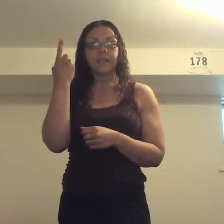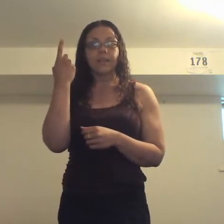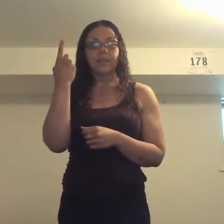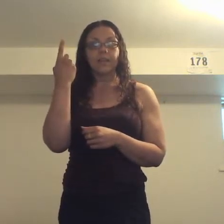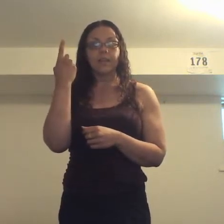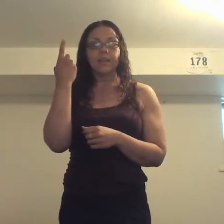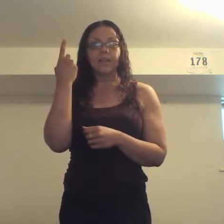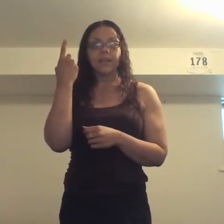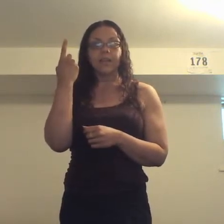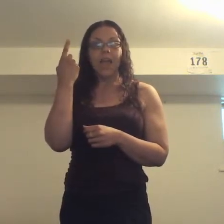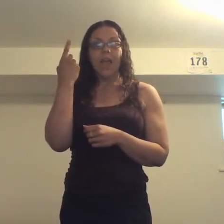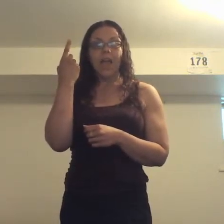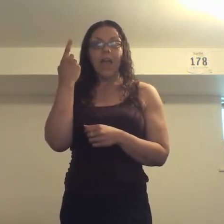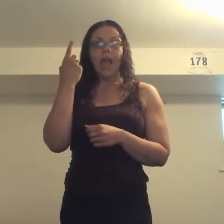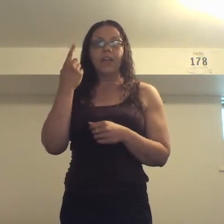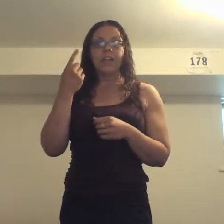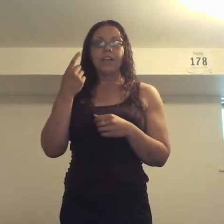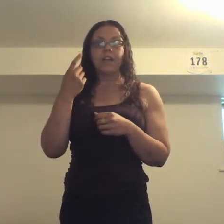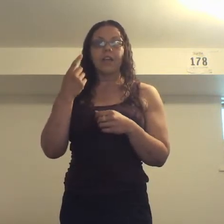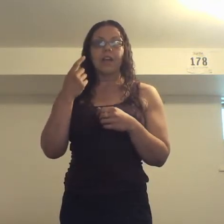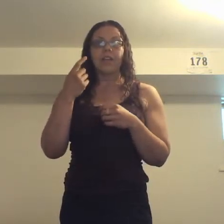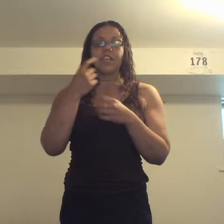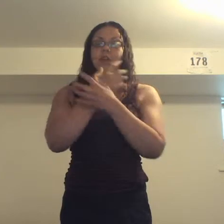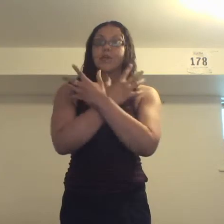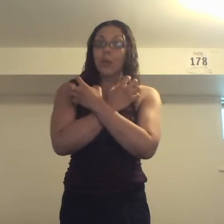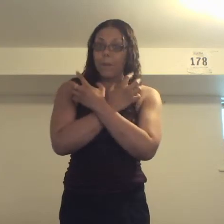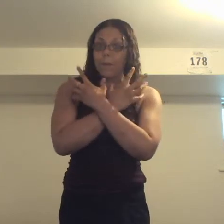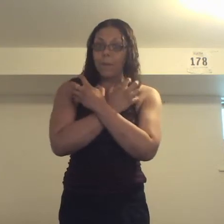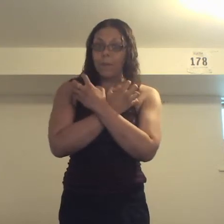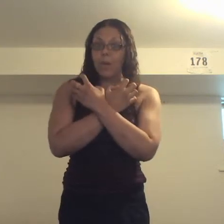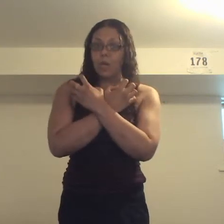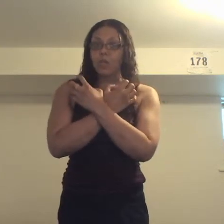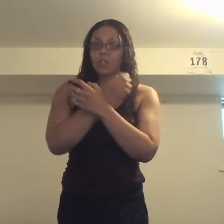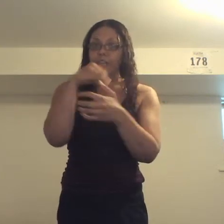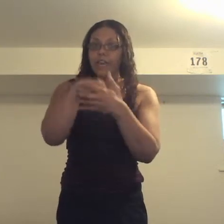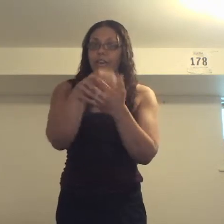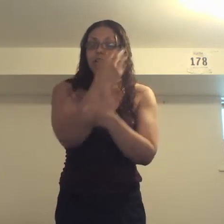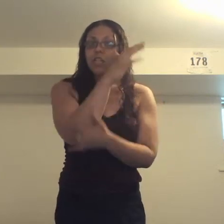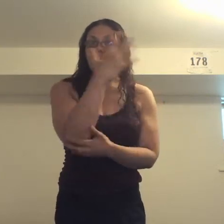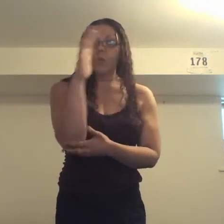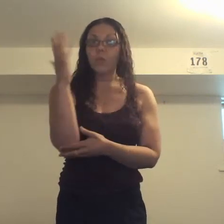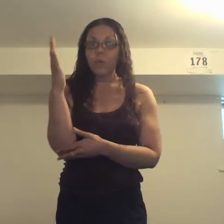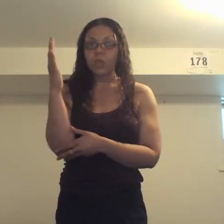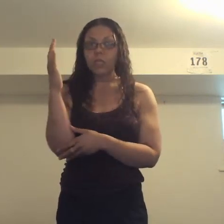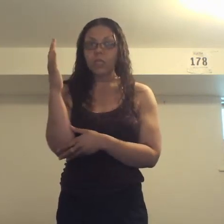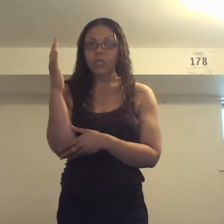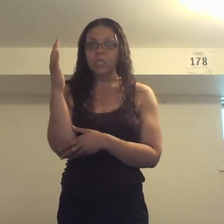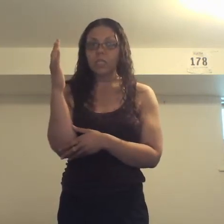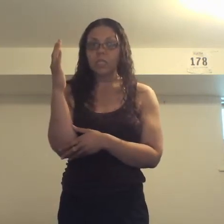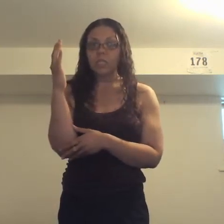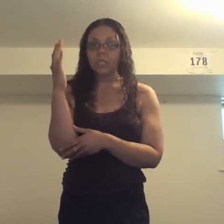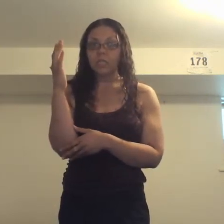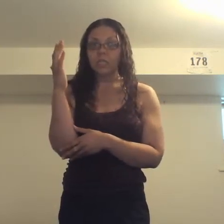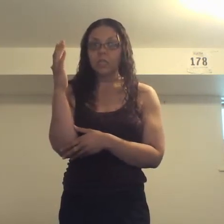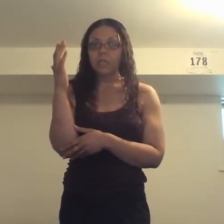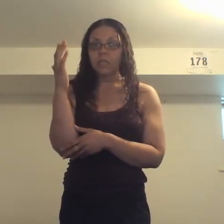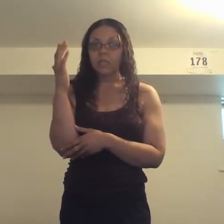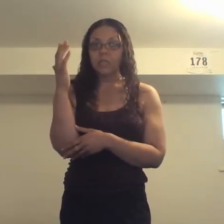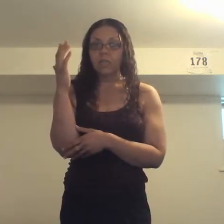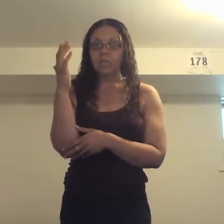to be hung up, and you'll even go over a system by which you use a pulley system of hoisting your food up into the